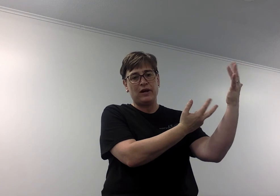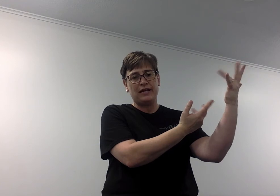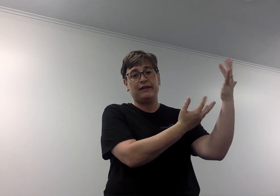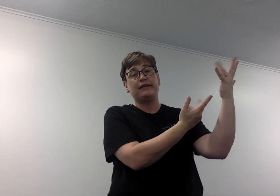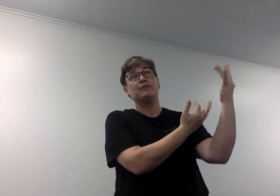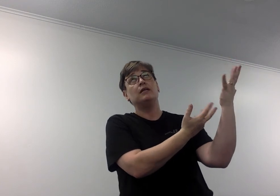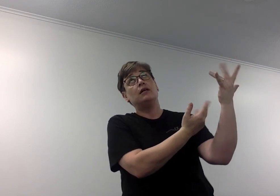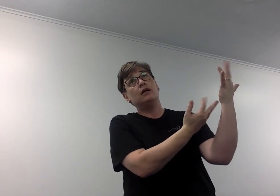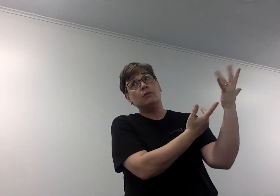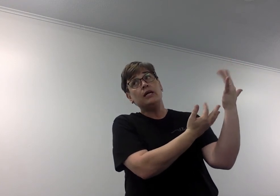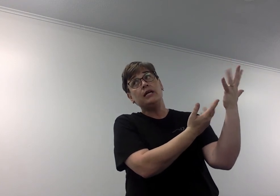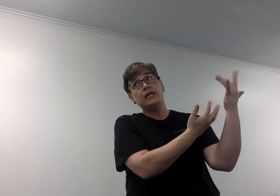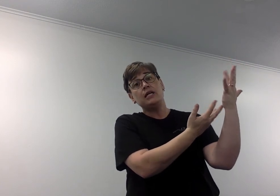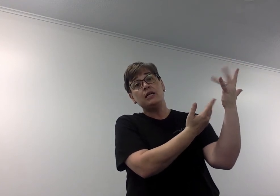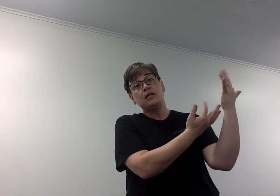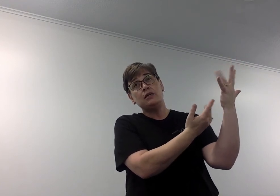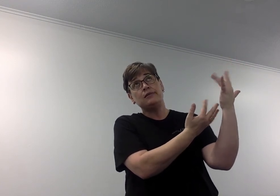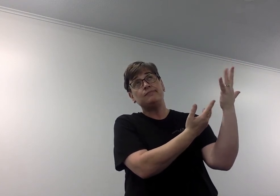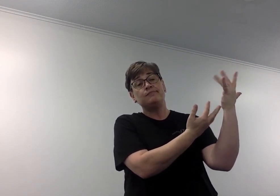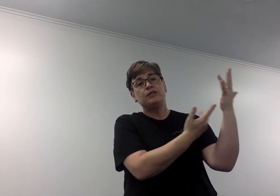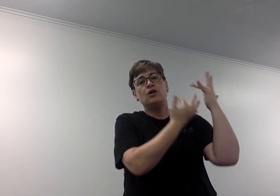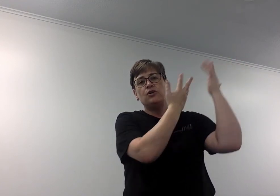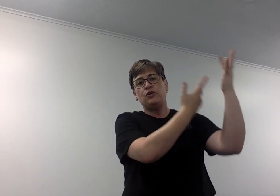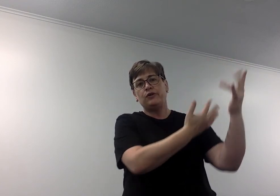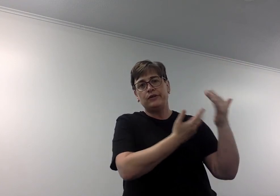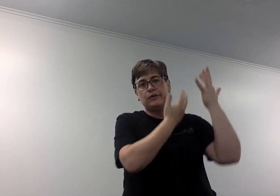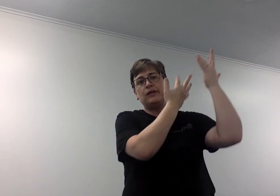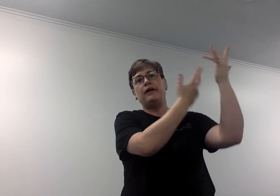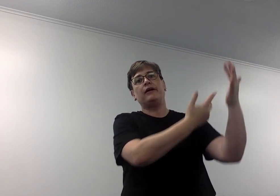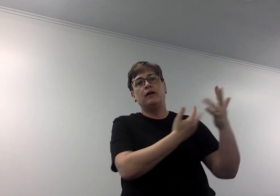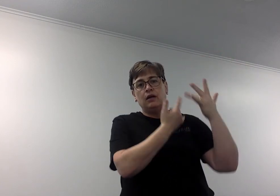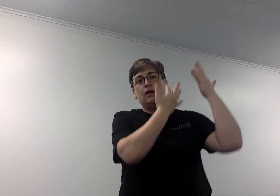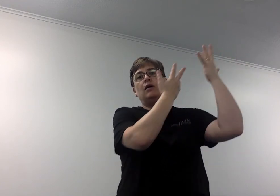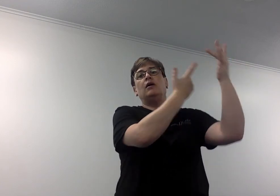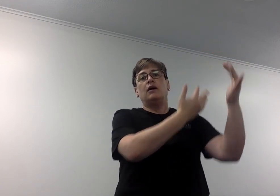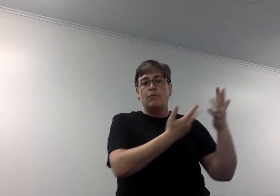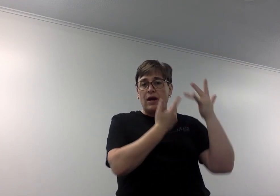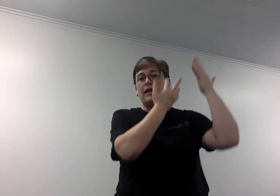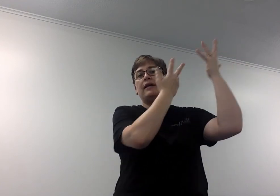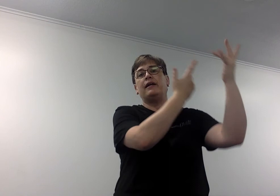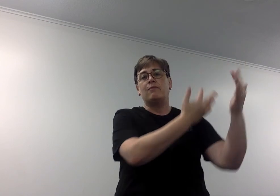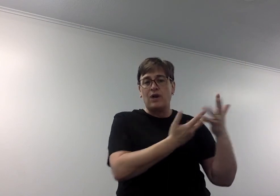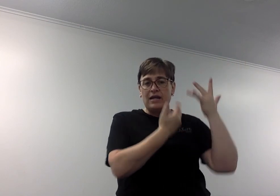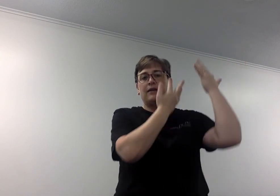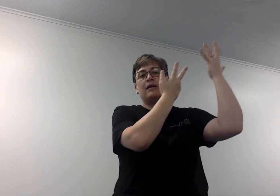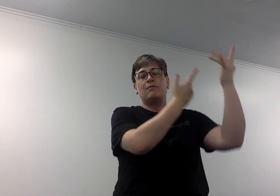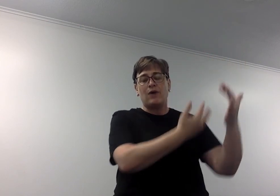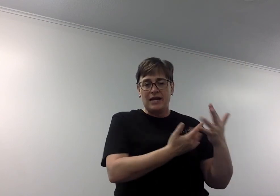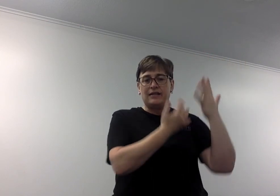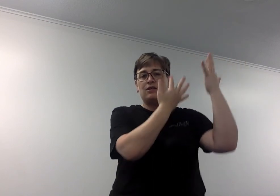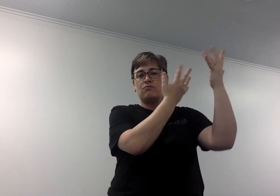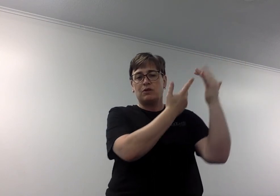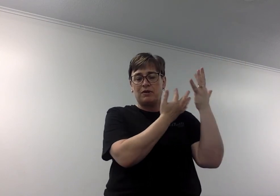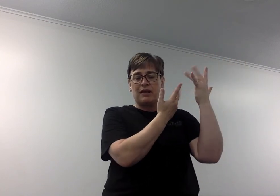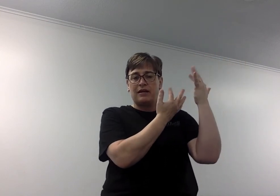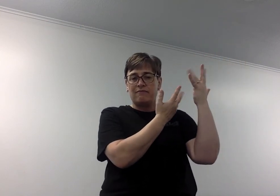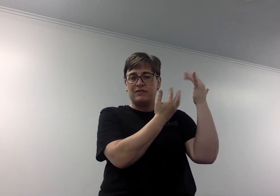like waiting. You can do it like waiting, and I'm waiting, and I'm waiting. You can really put a lot of emphasis